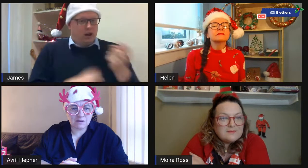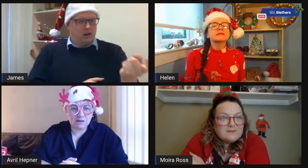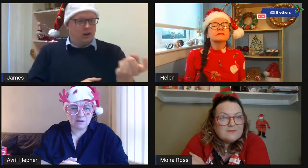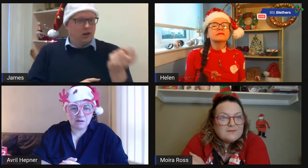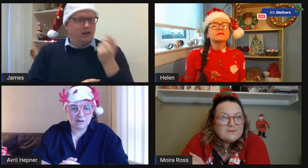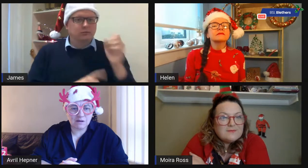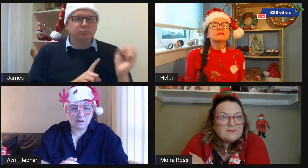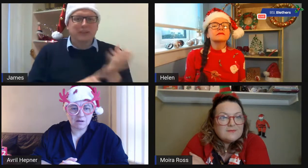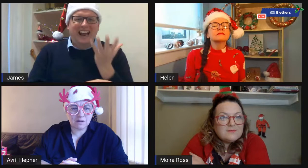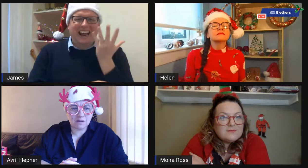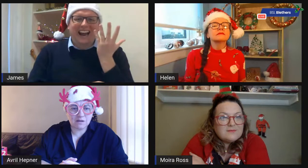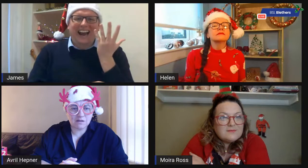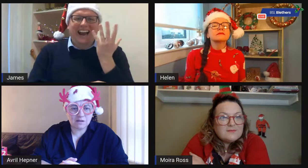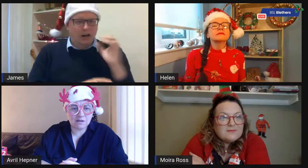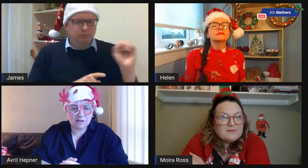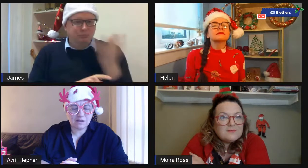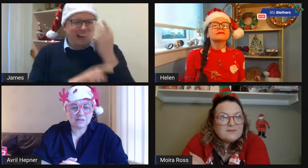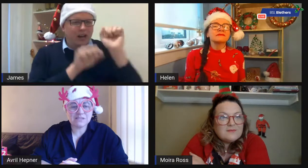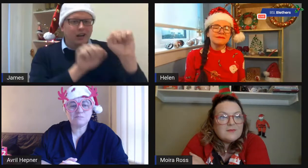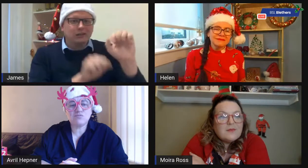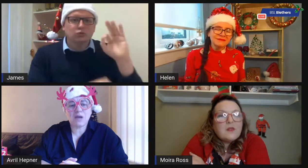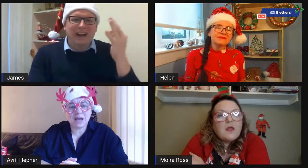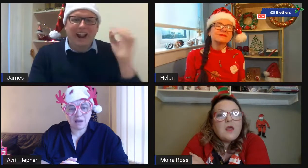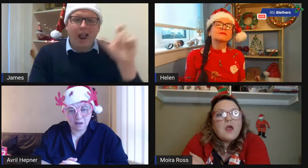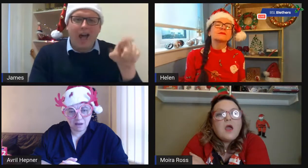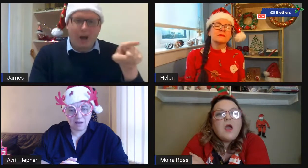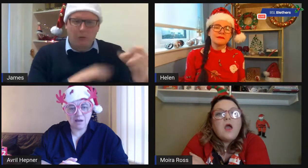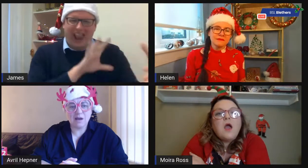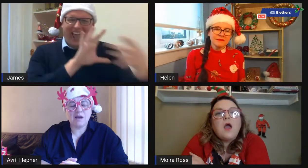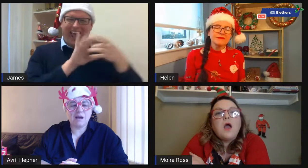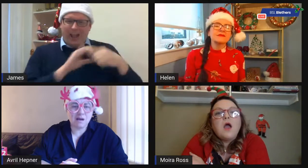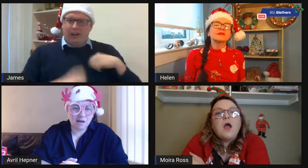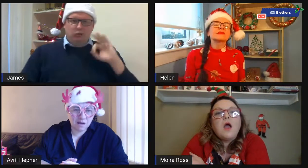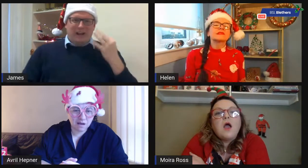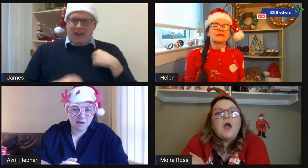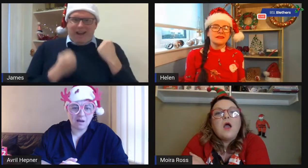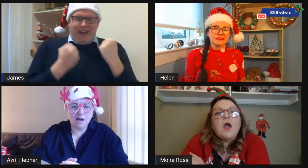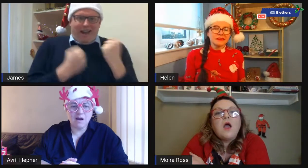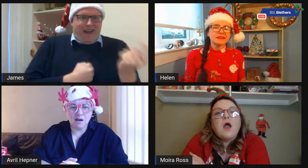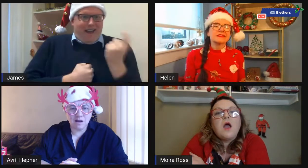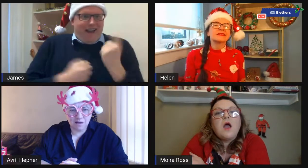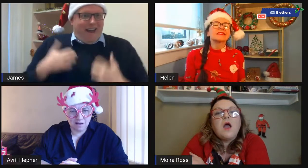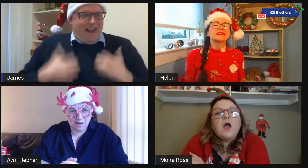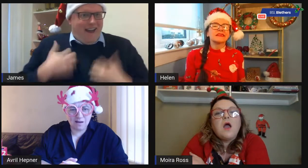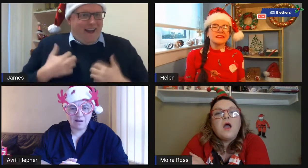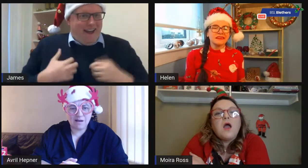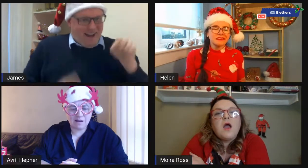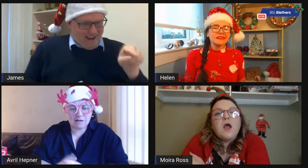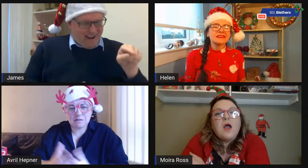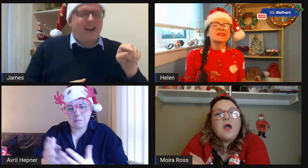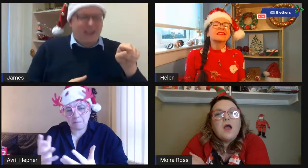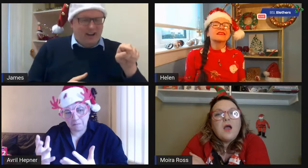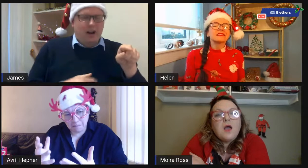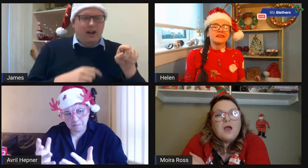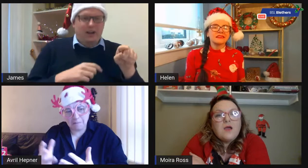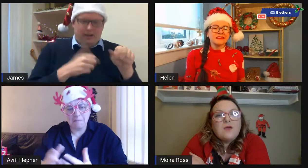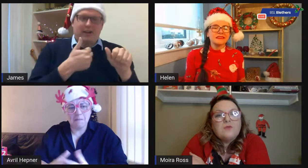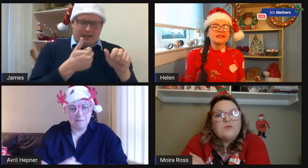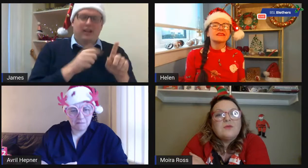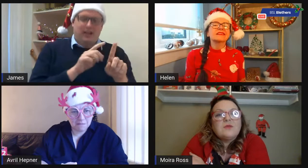it was just sort of part of the celebrations, and they were linking the colours to sort of spring